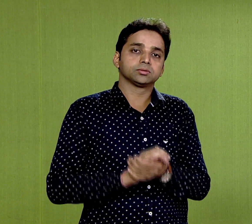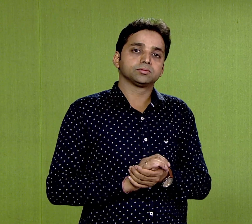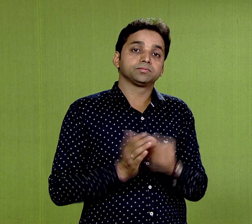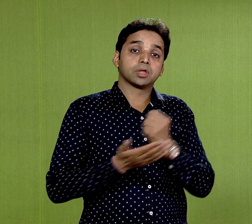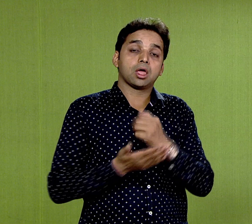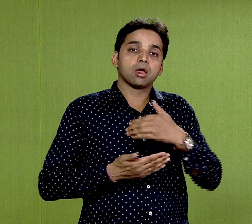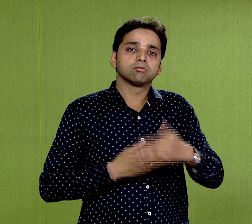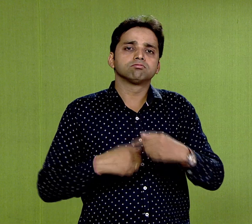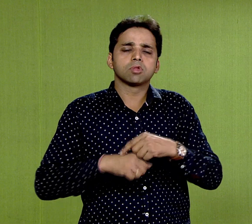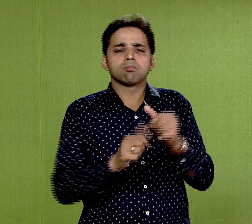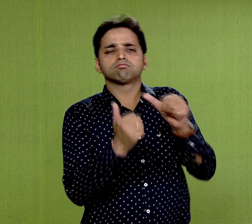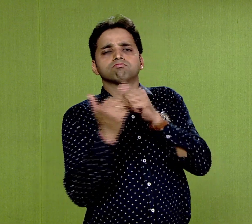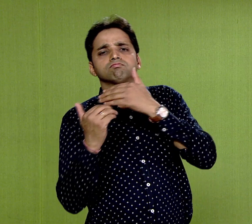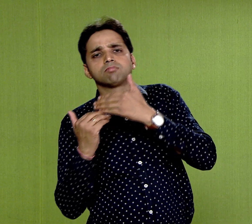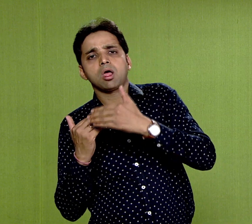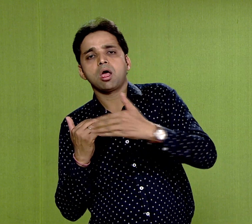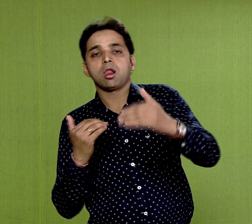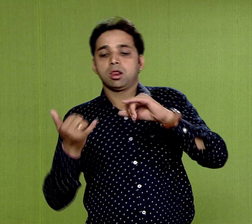During the early Sultanate period,